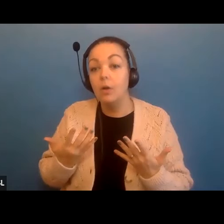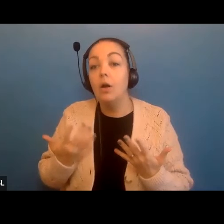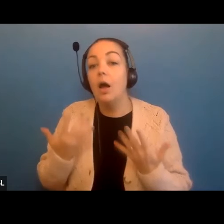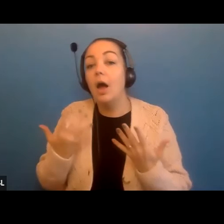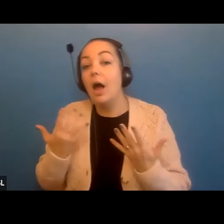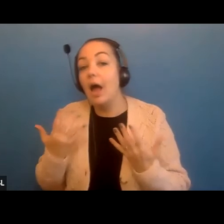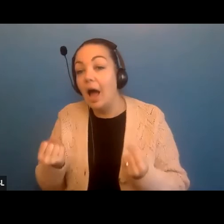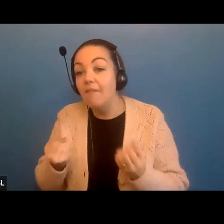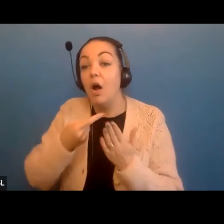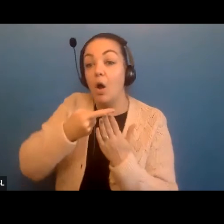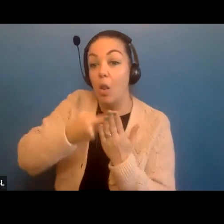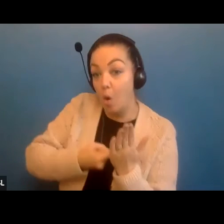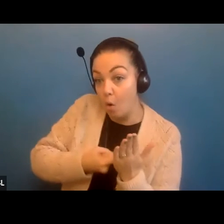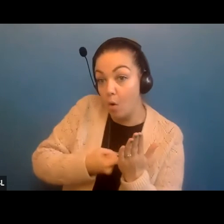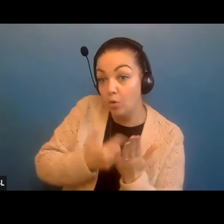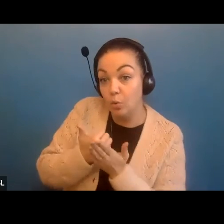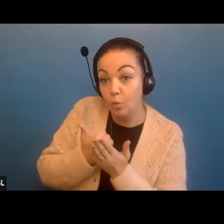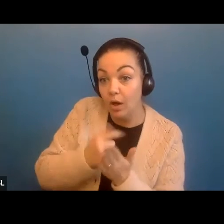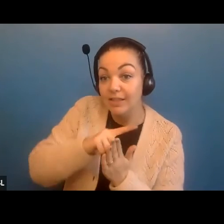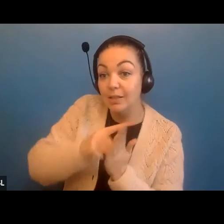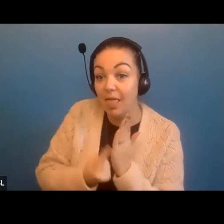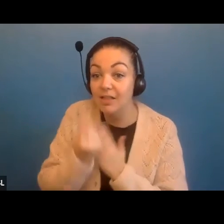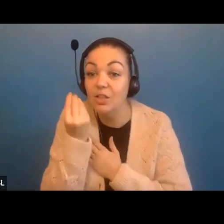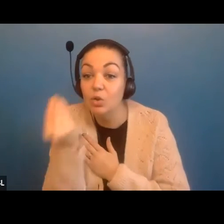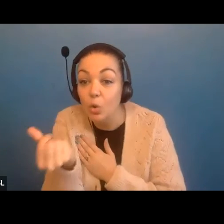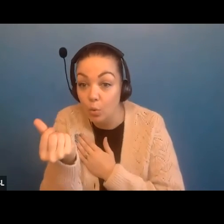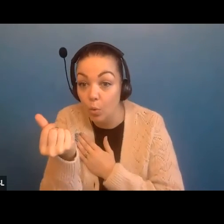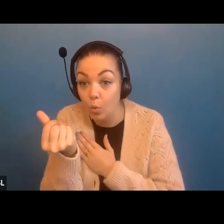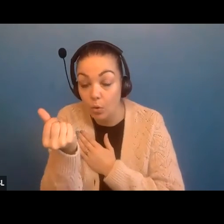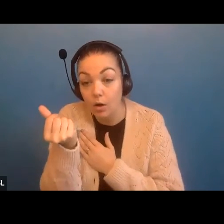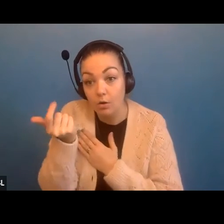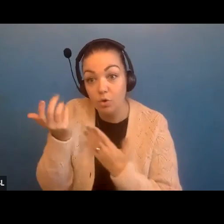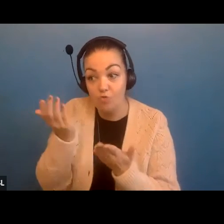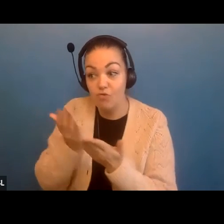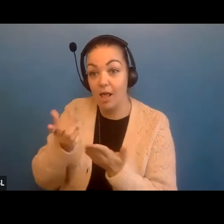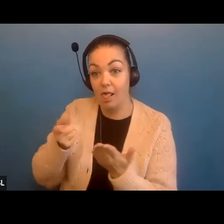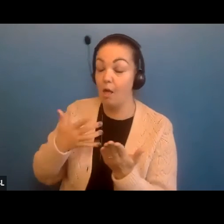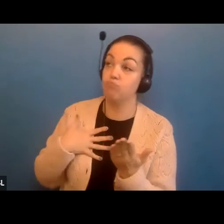law on accessibility soon. So it shows that the